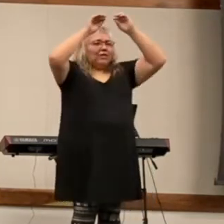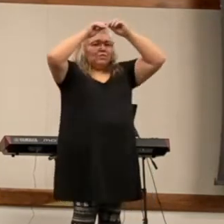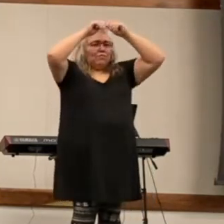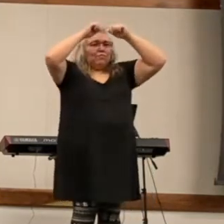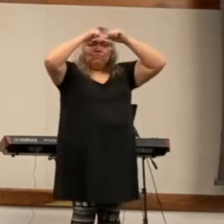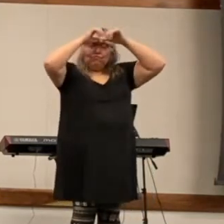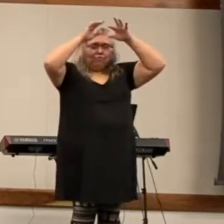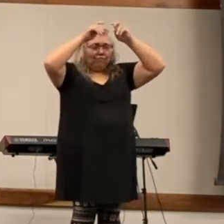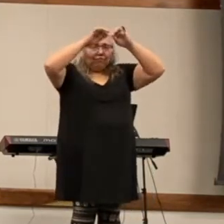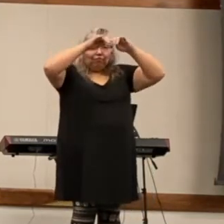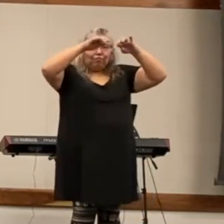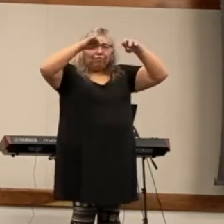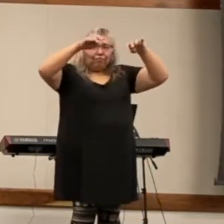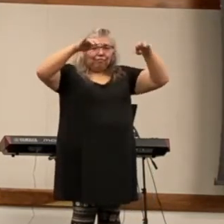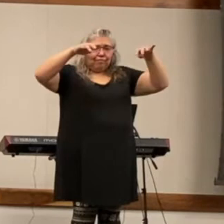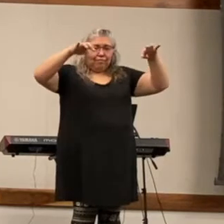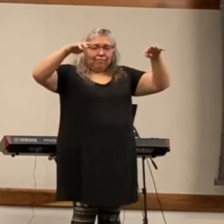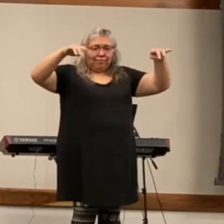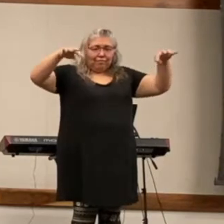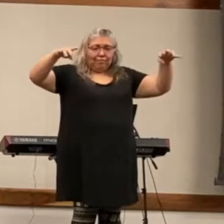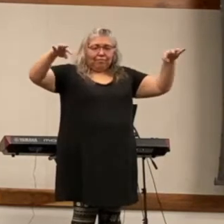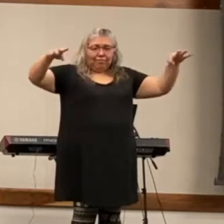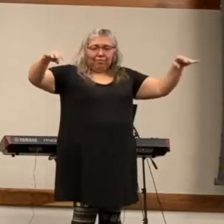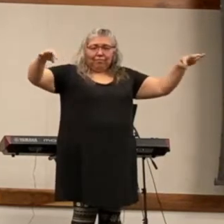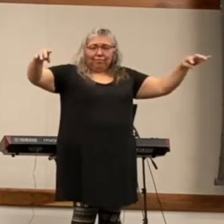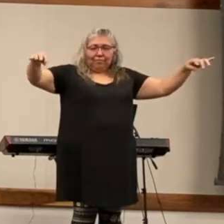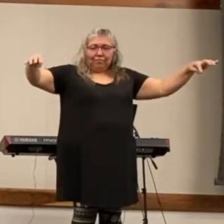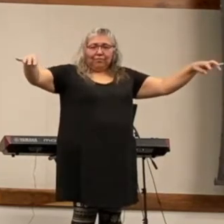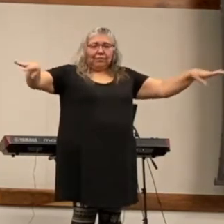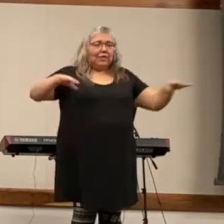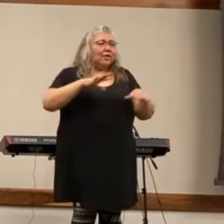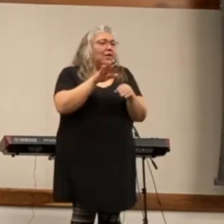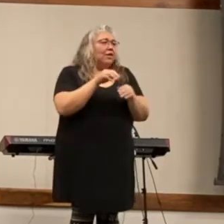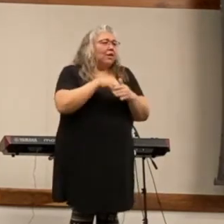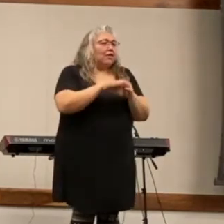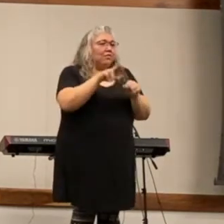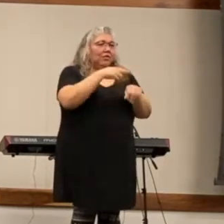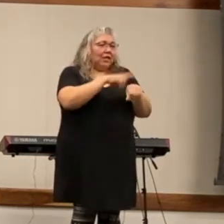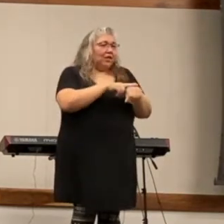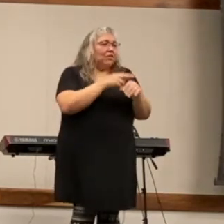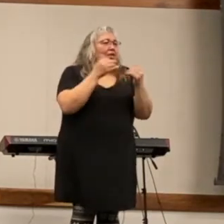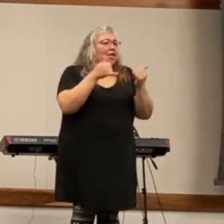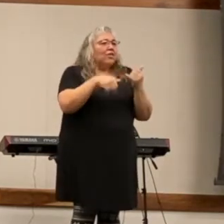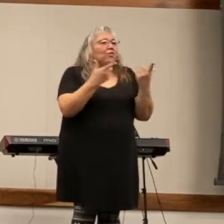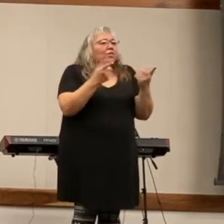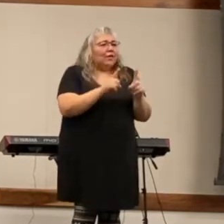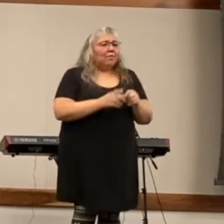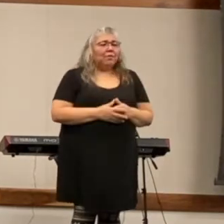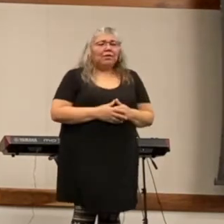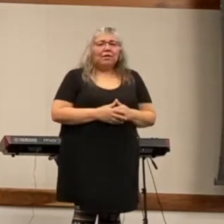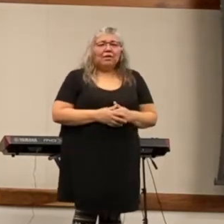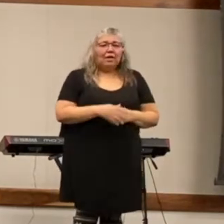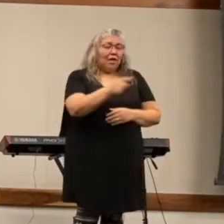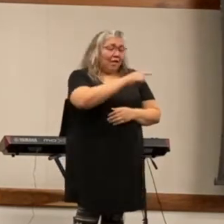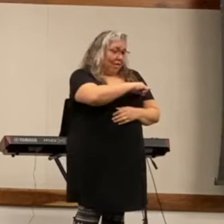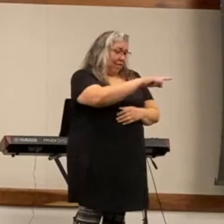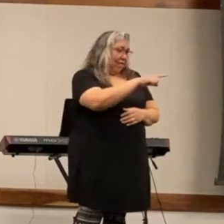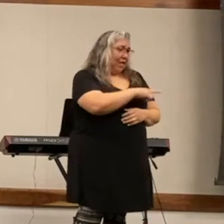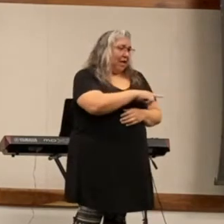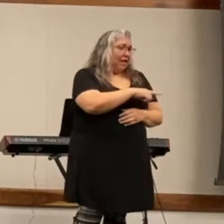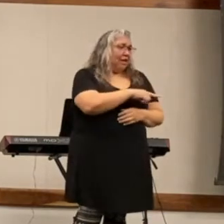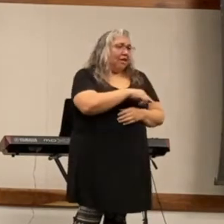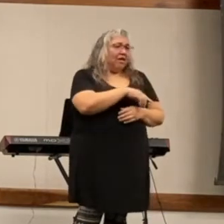into the congregation. It's leaking down into the nation. And here's what's happening. They had shown